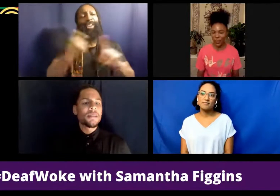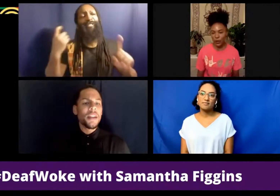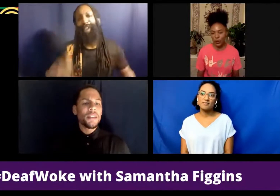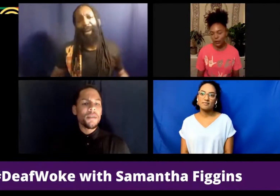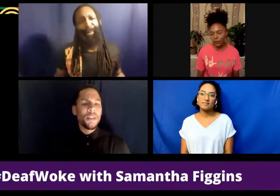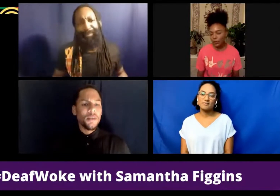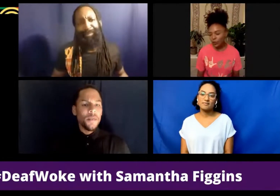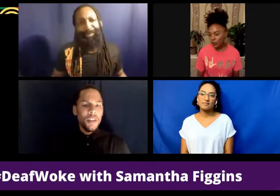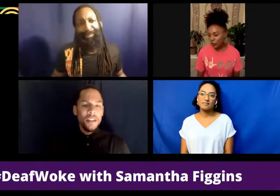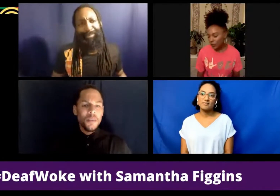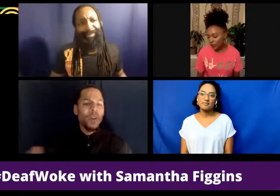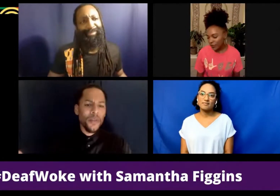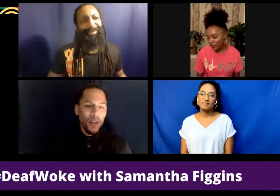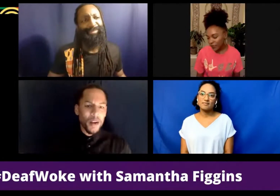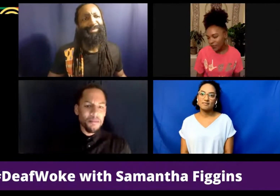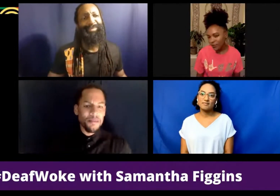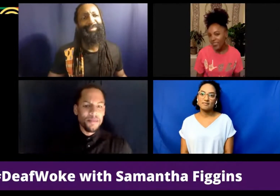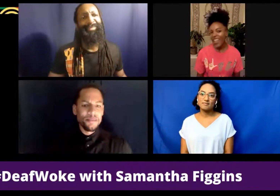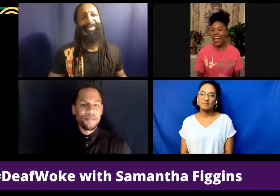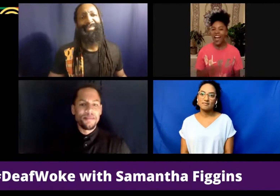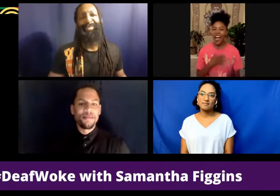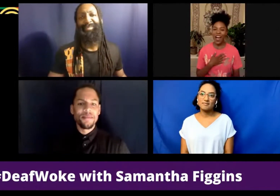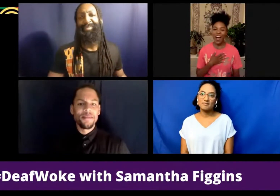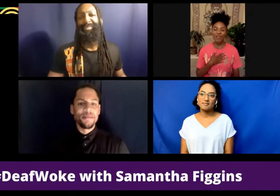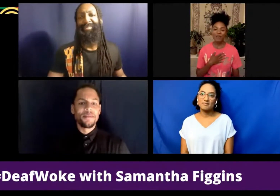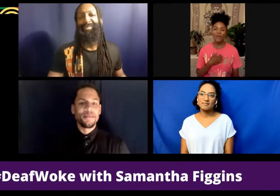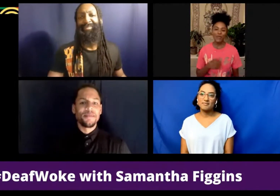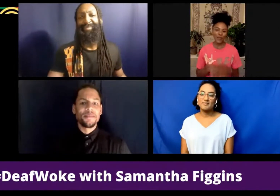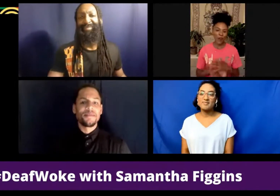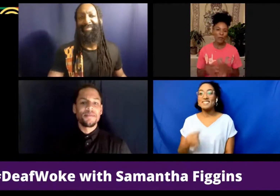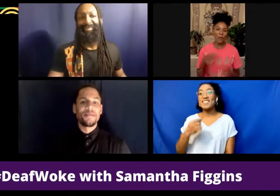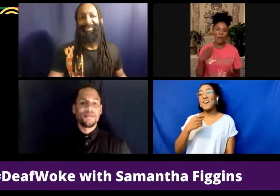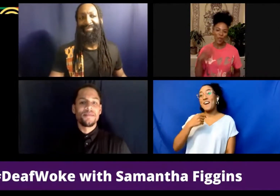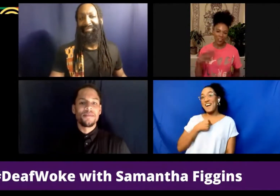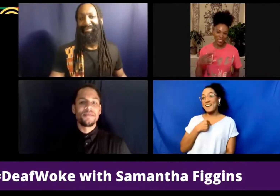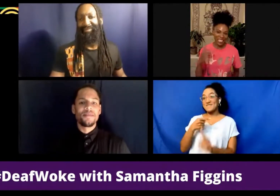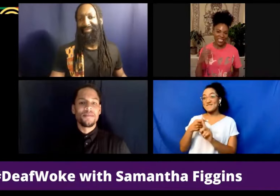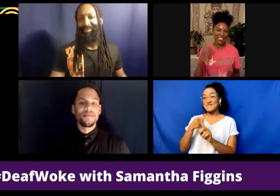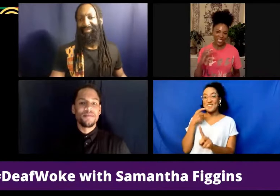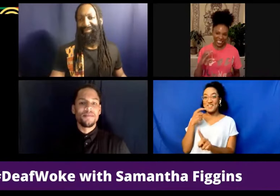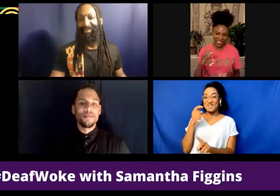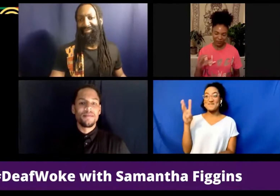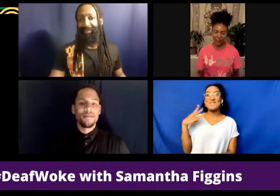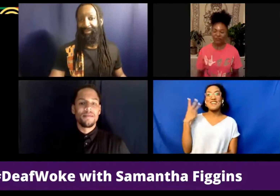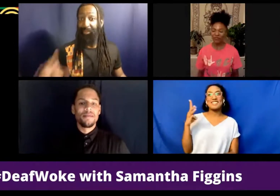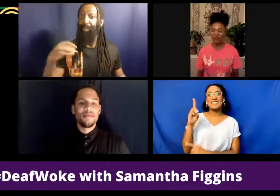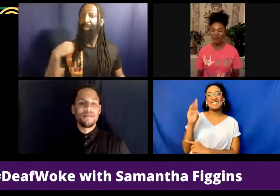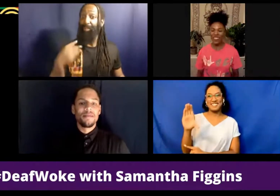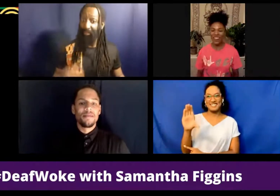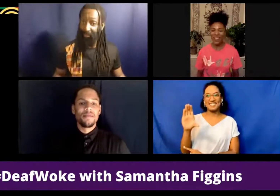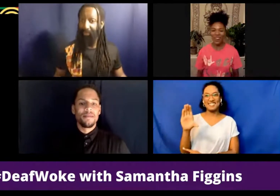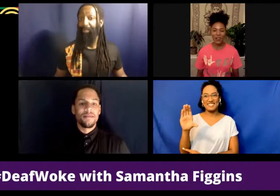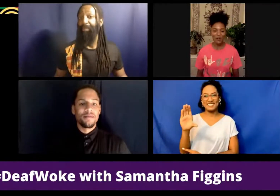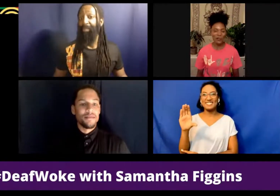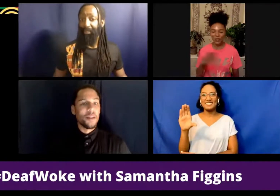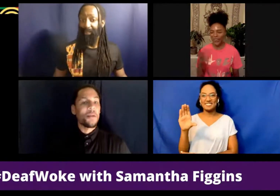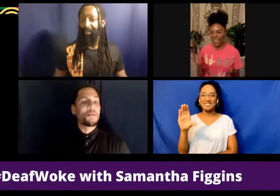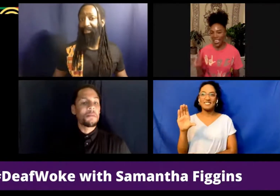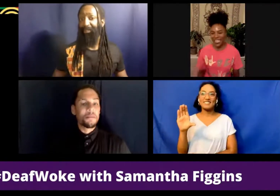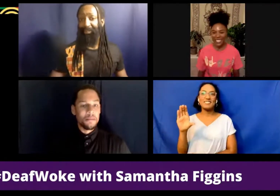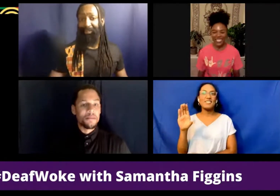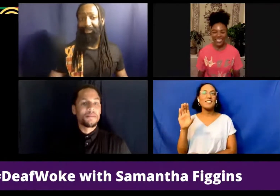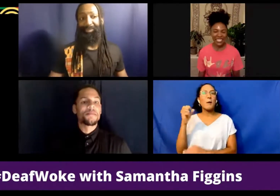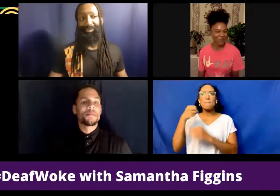So, Miss Samantha Figgins, where are you from? I'm from Washington, D.C., born